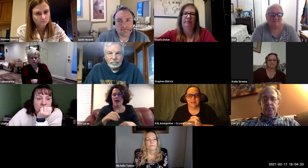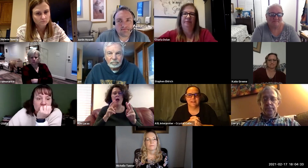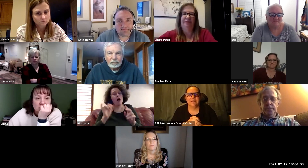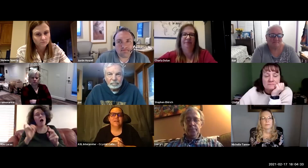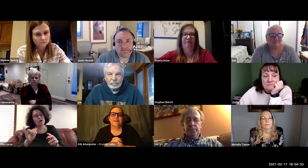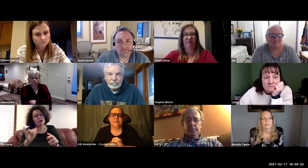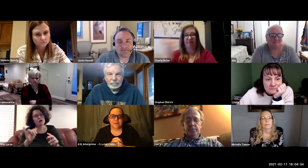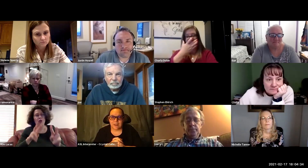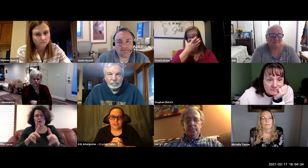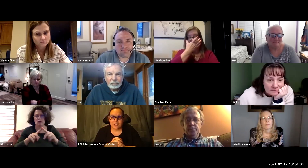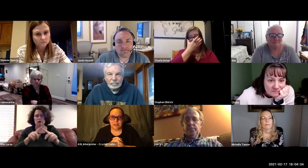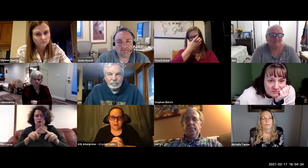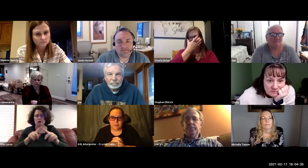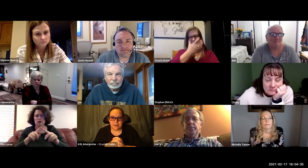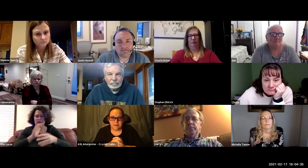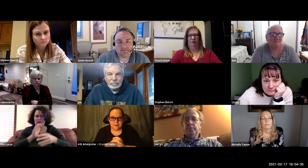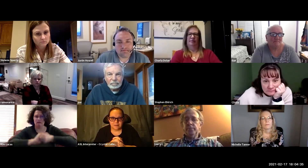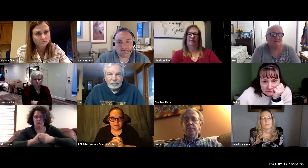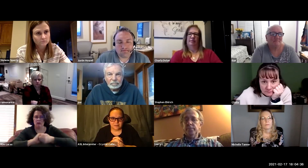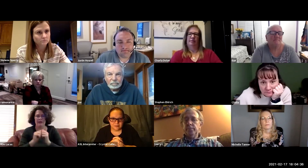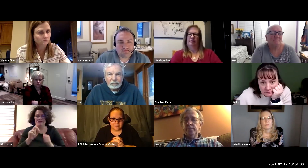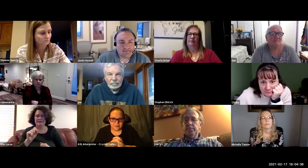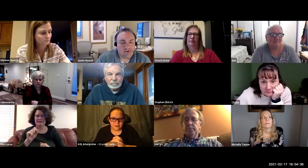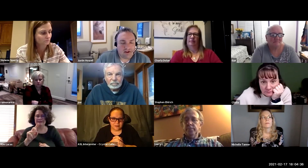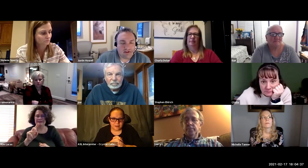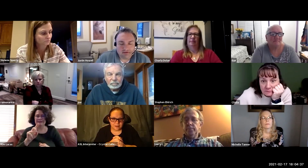and updated. So that should be coming.